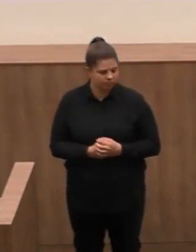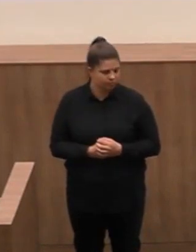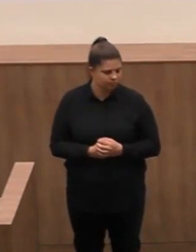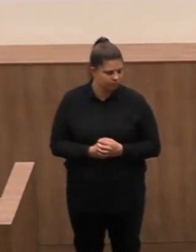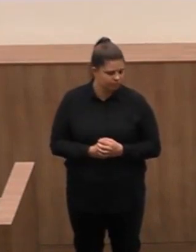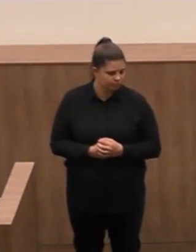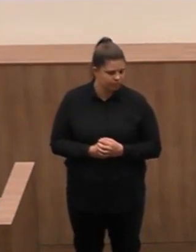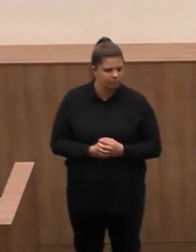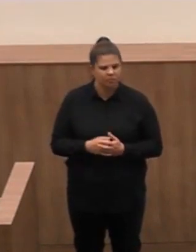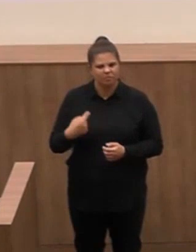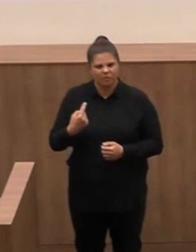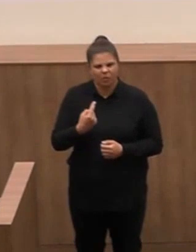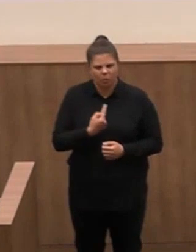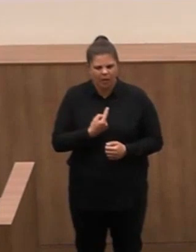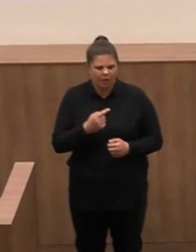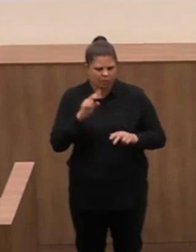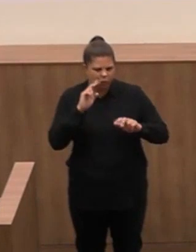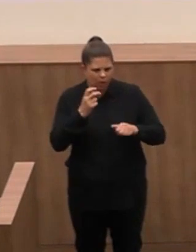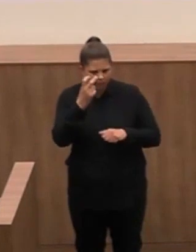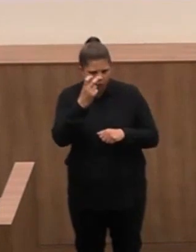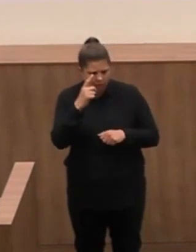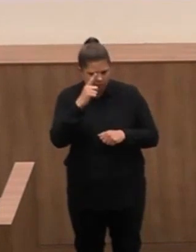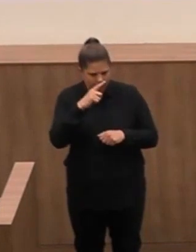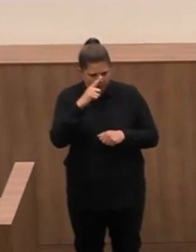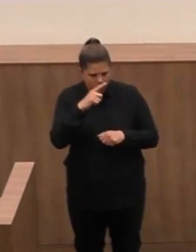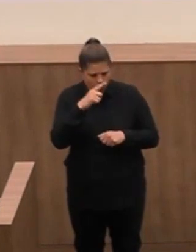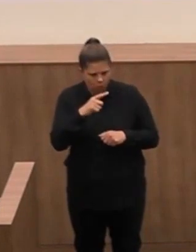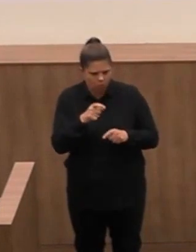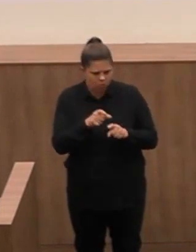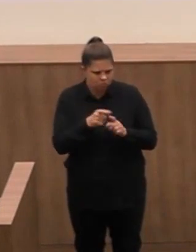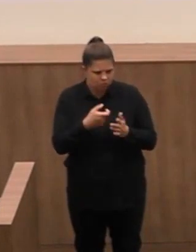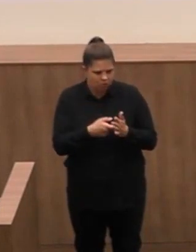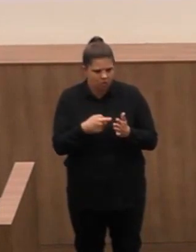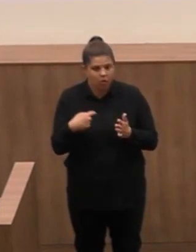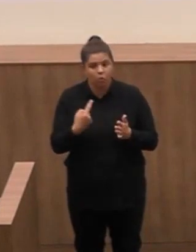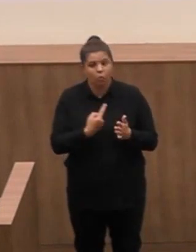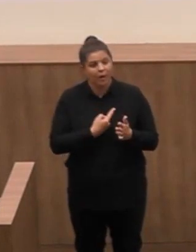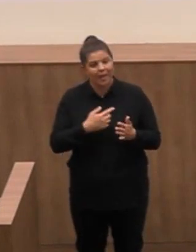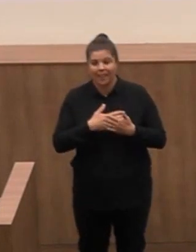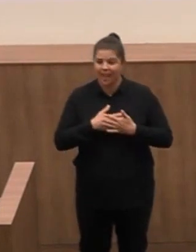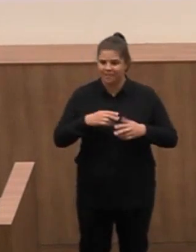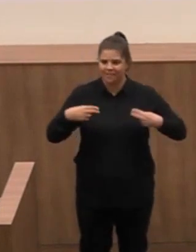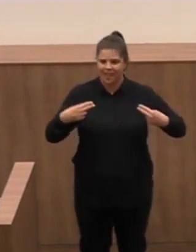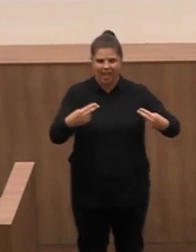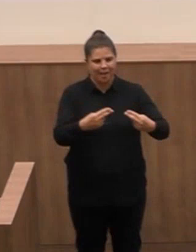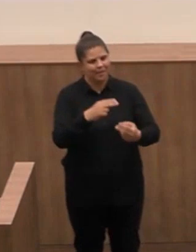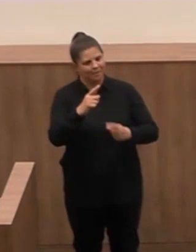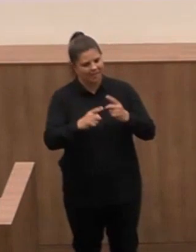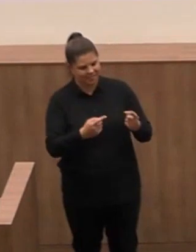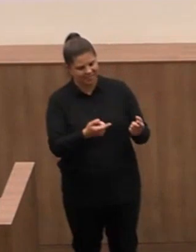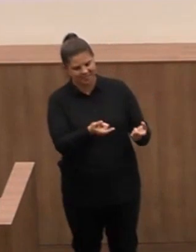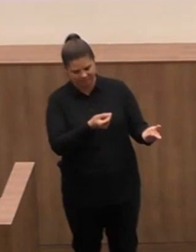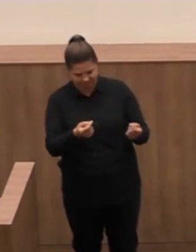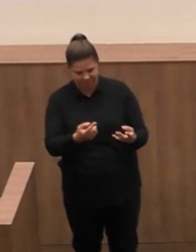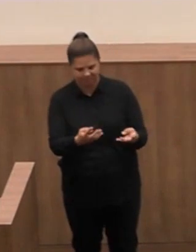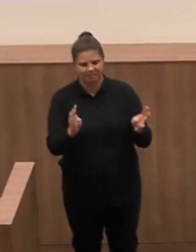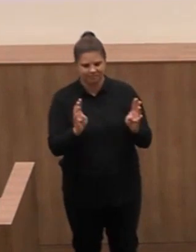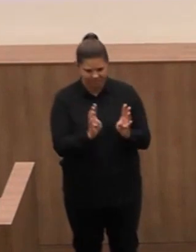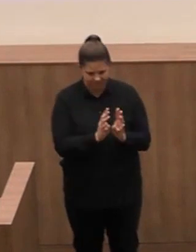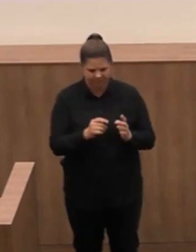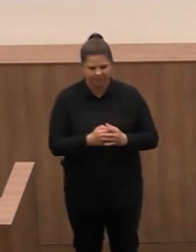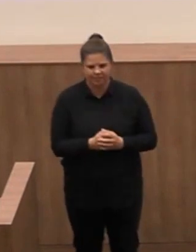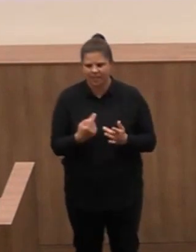a multidisciplinary team and love a family meeting. And in this case, what was really important was actually identifying not just,